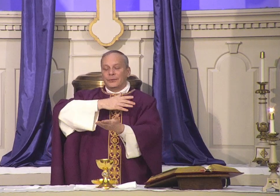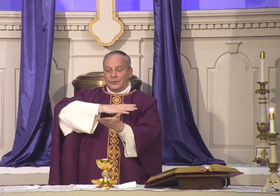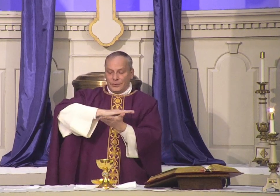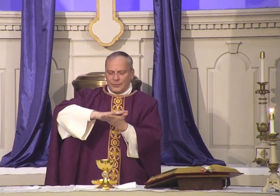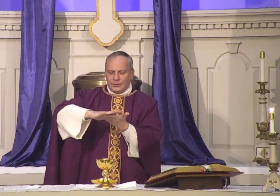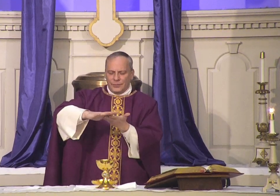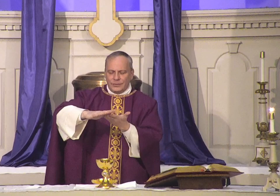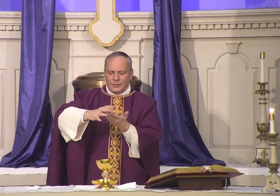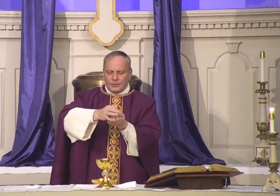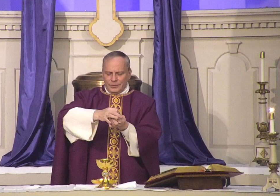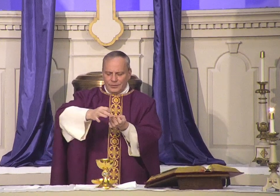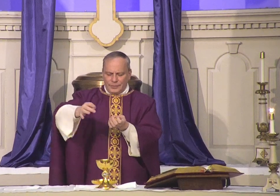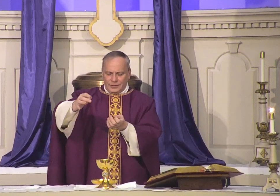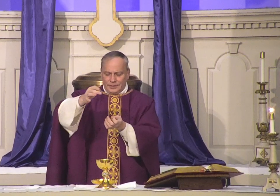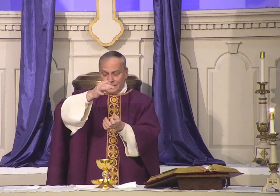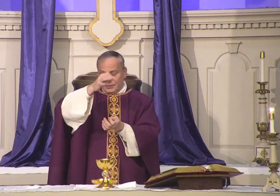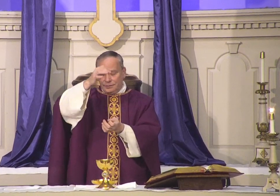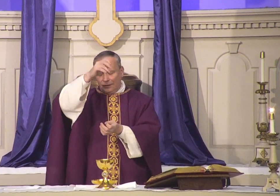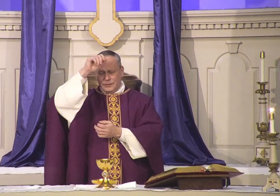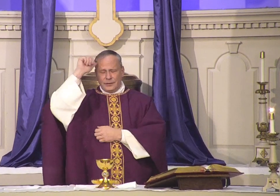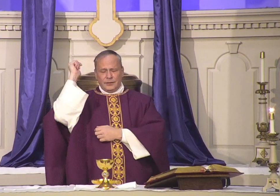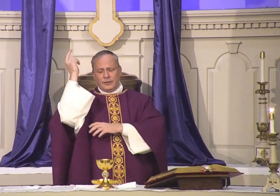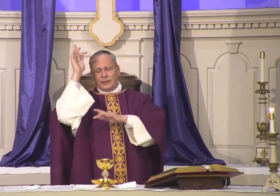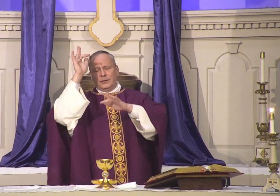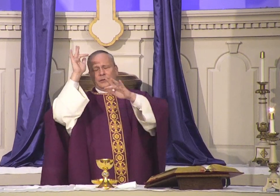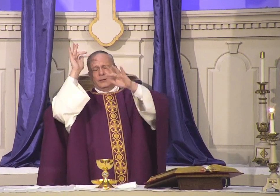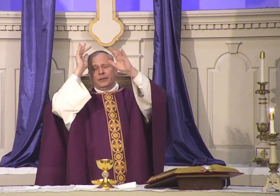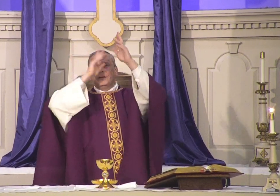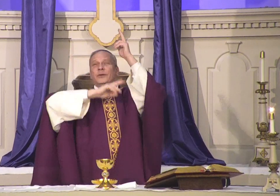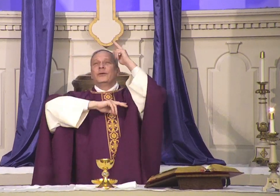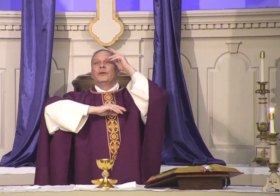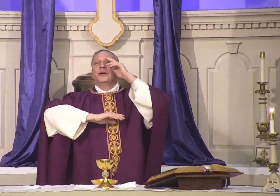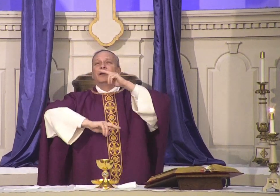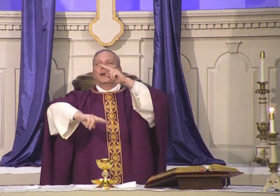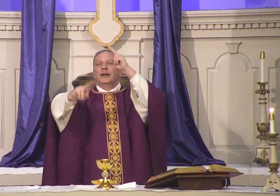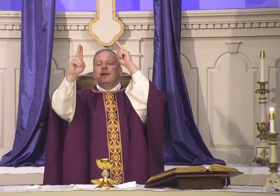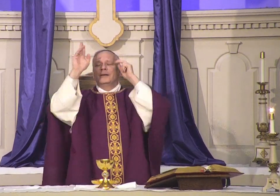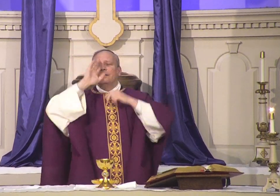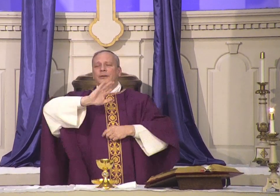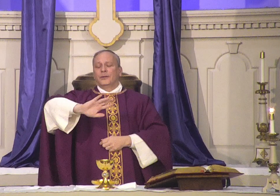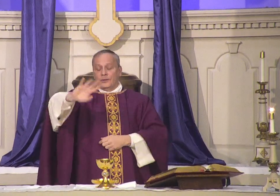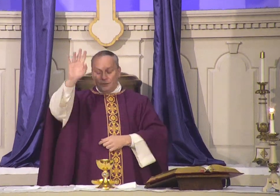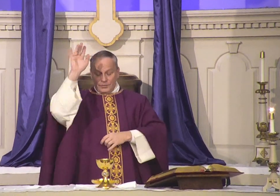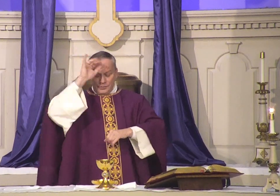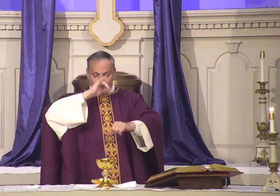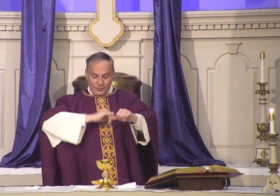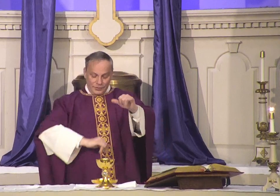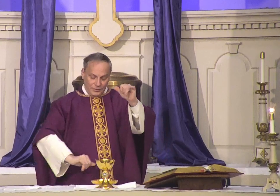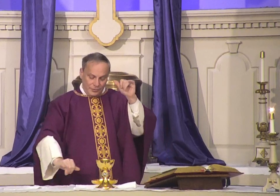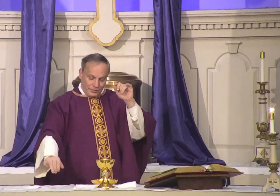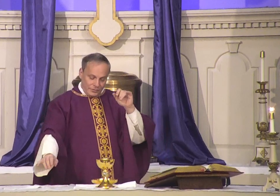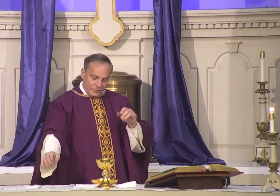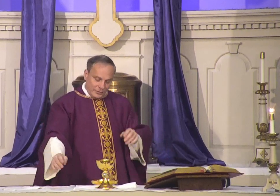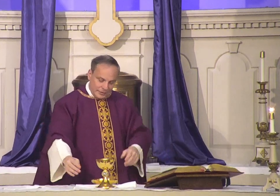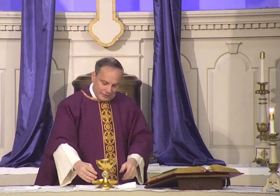unity of the Holy Spirit, all glory and honor is